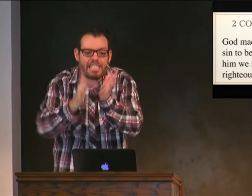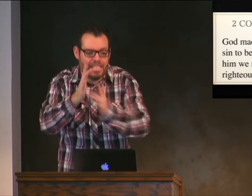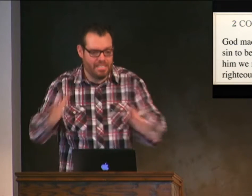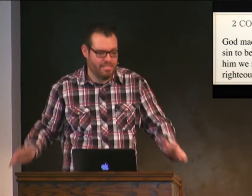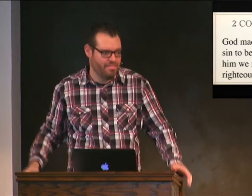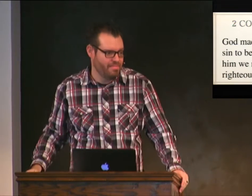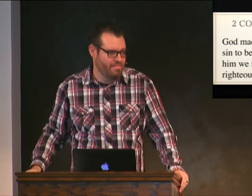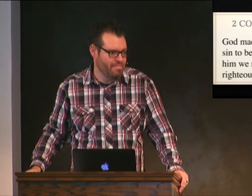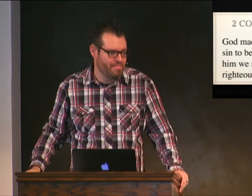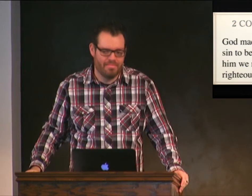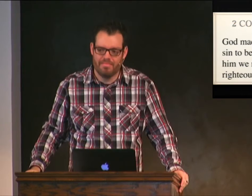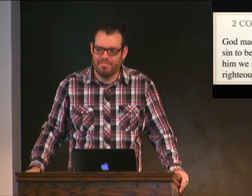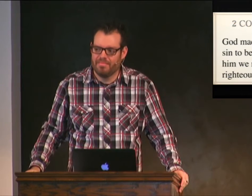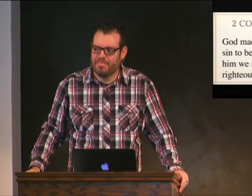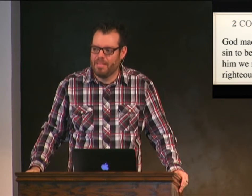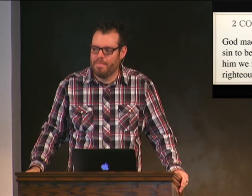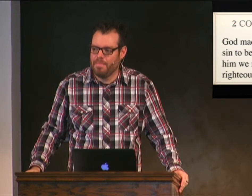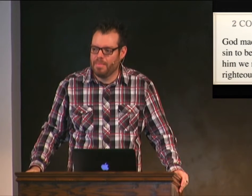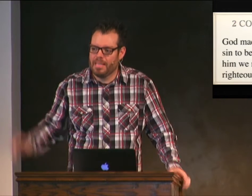Jesus.